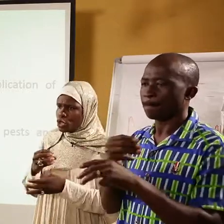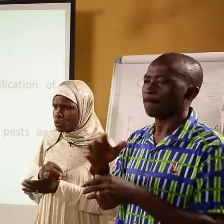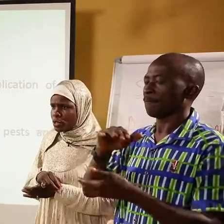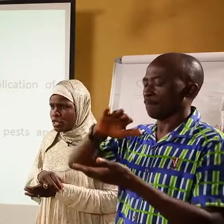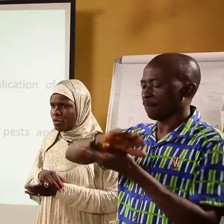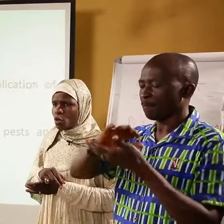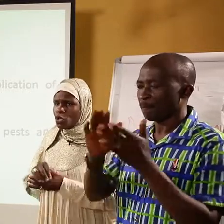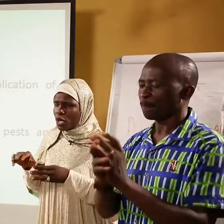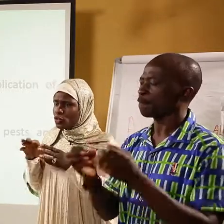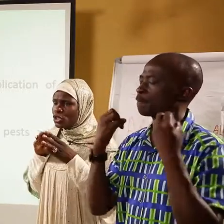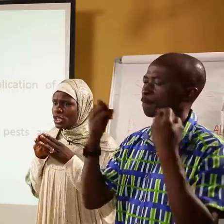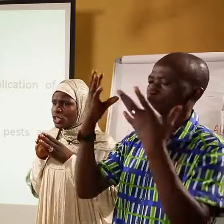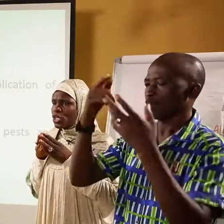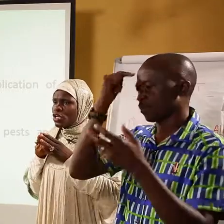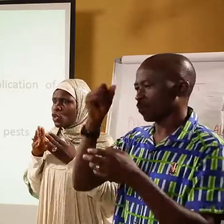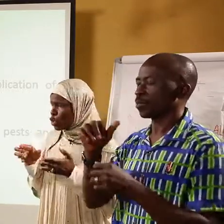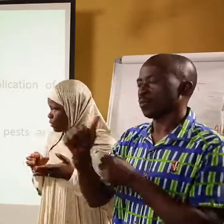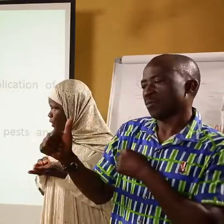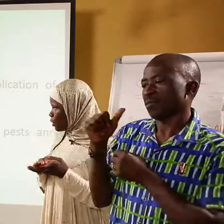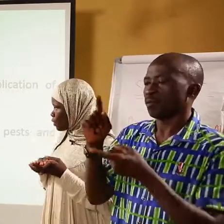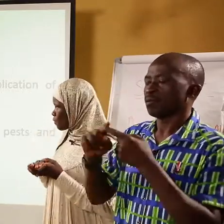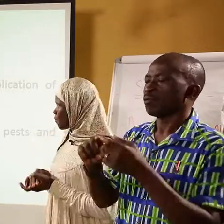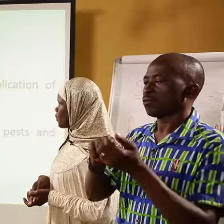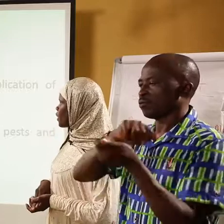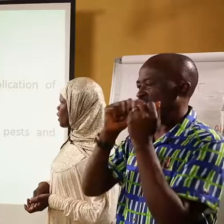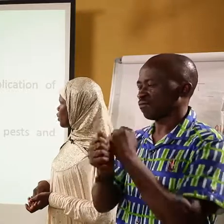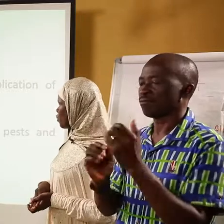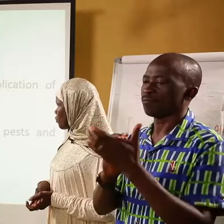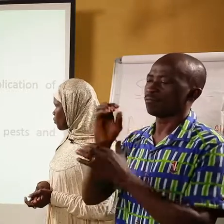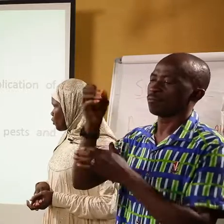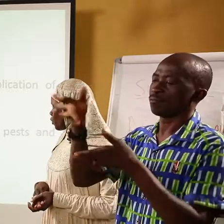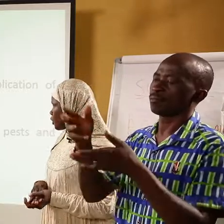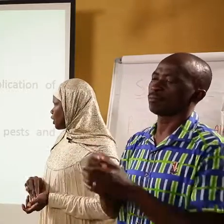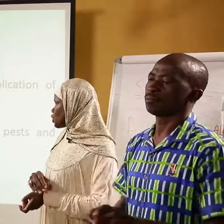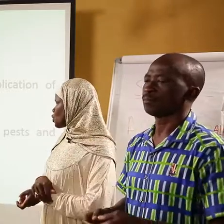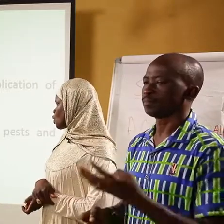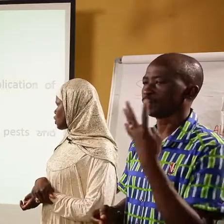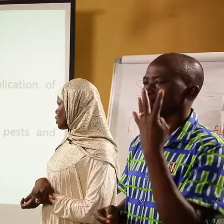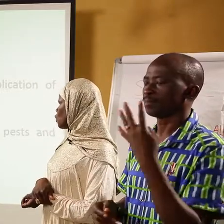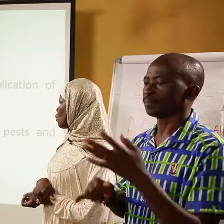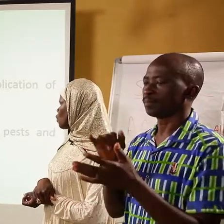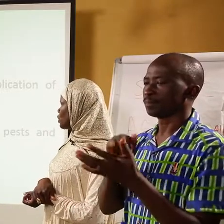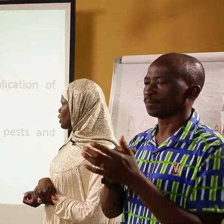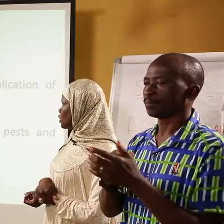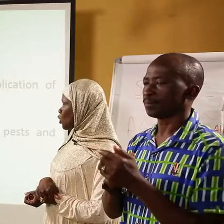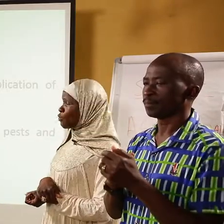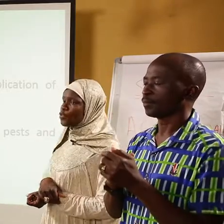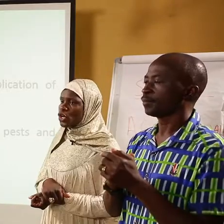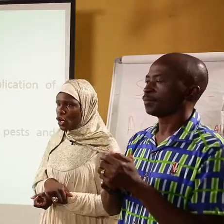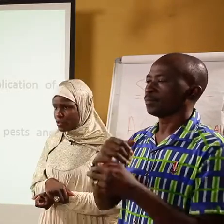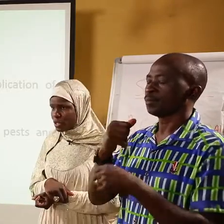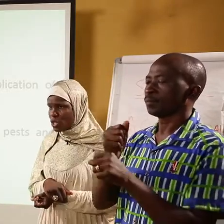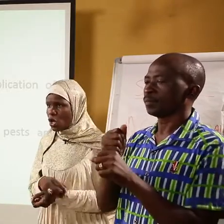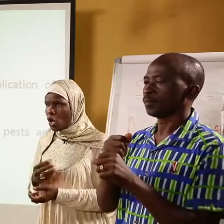in multiples because you have not changed your cultivation. Number 4, it results in low yield